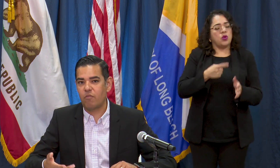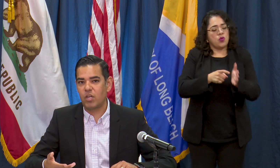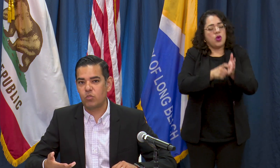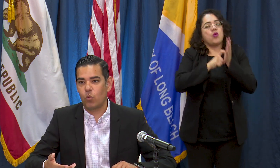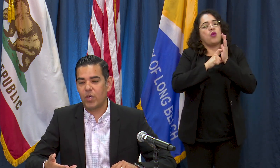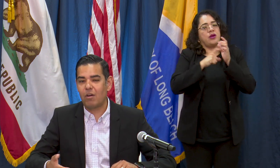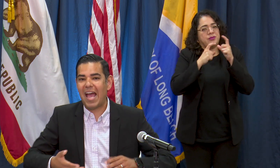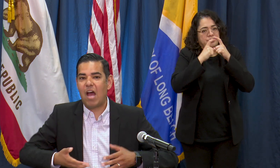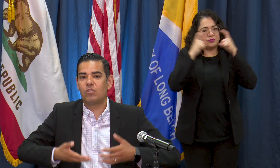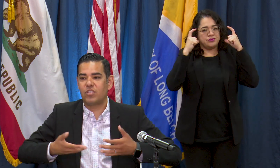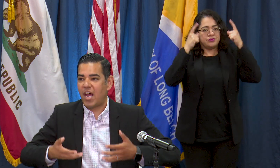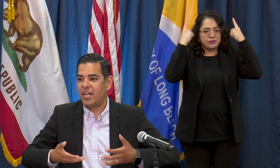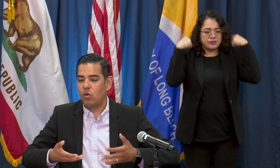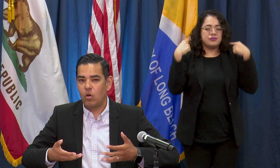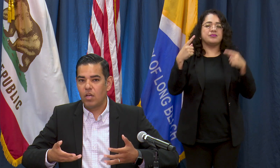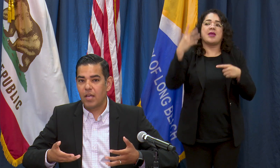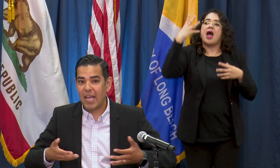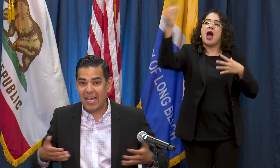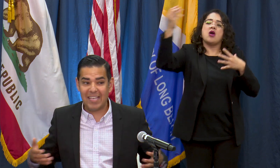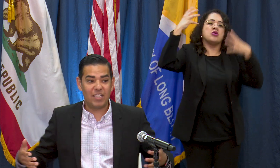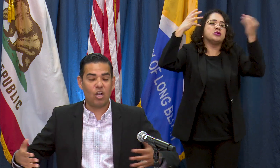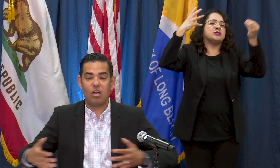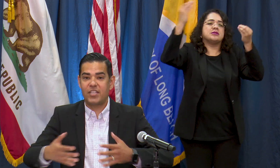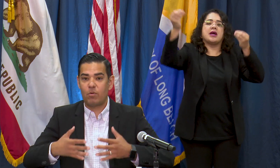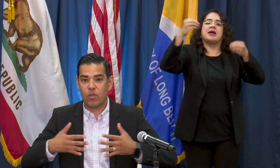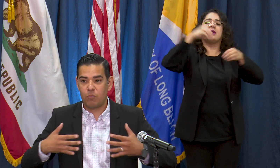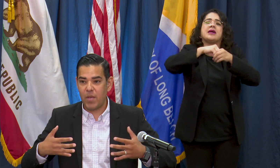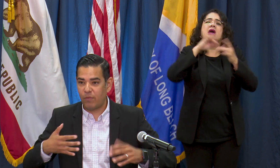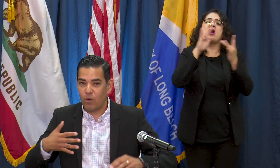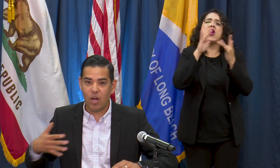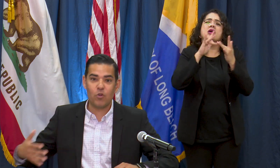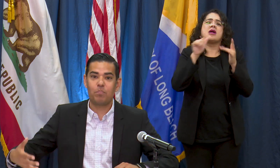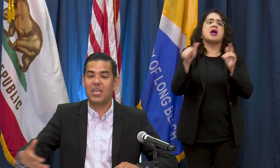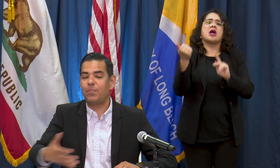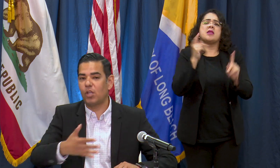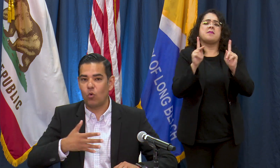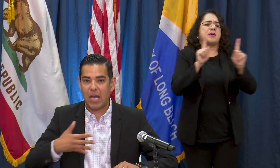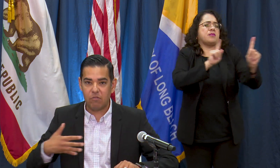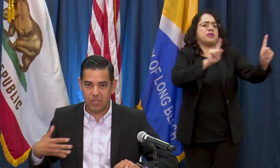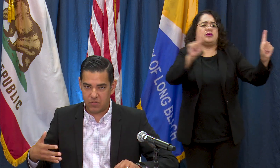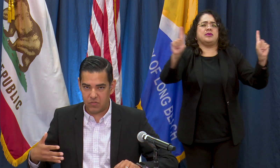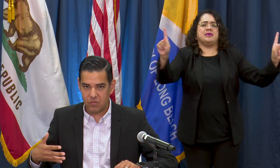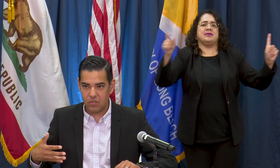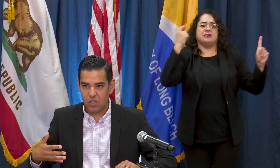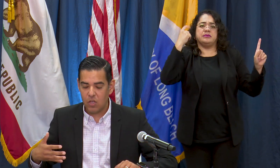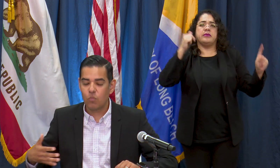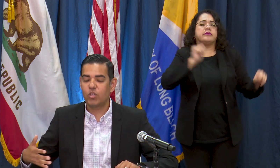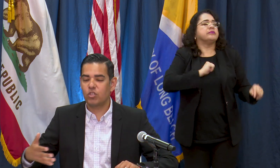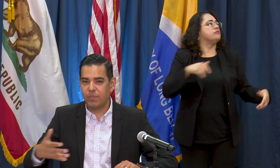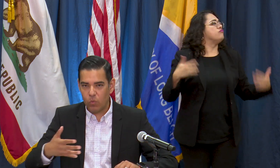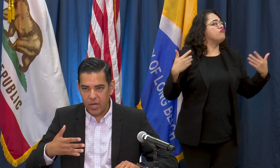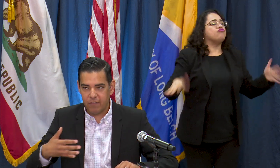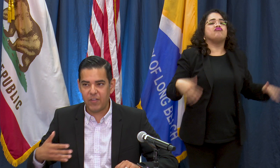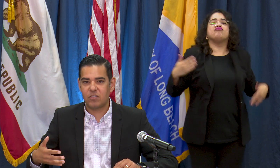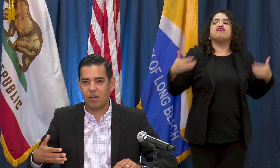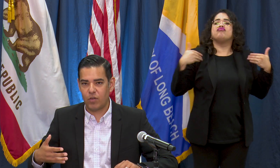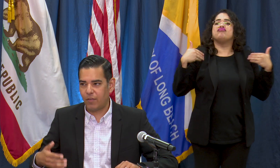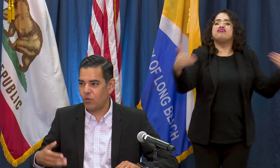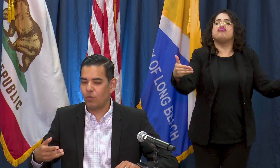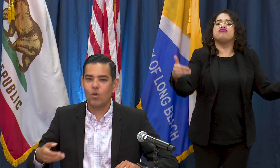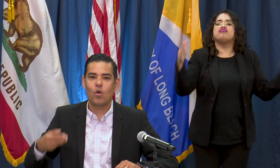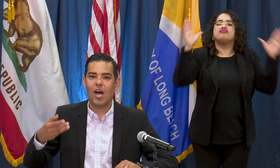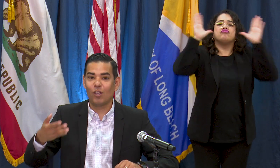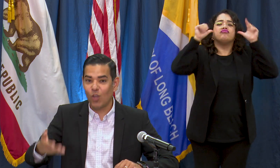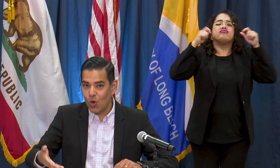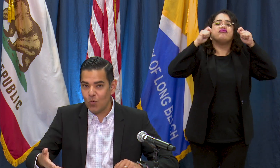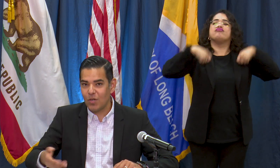face coverings when we are outside and in contact with other people. There are other people around us. We should be wearing a face covering.